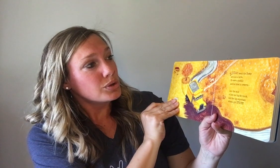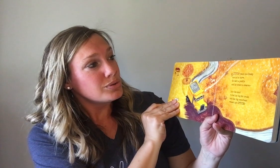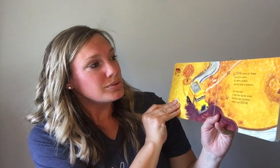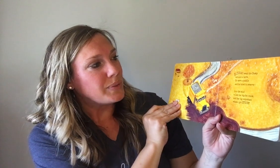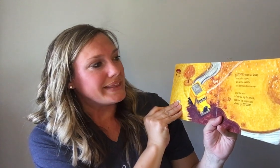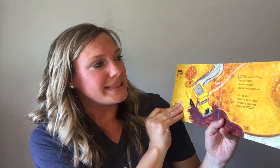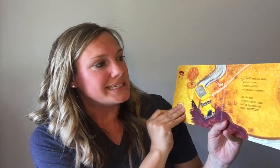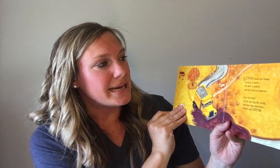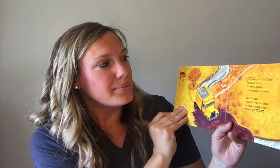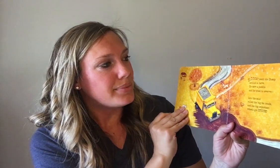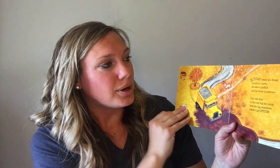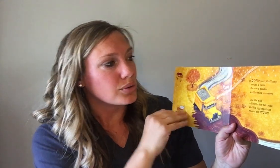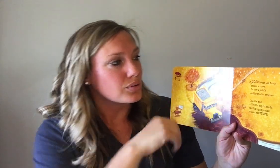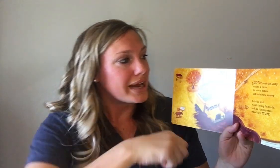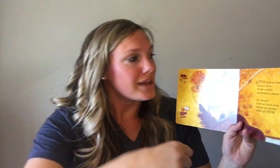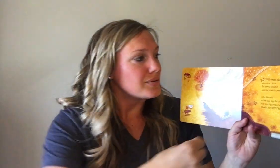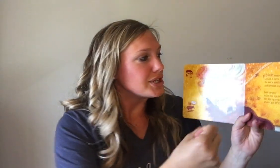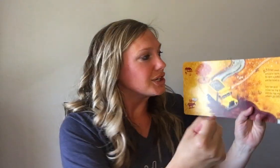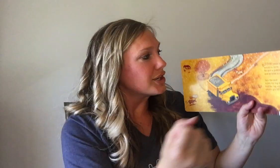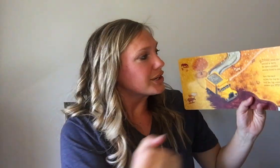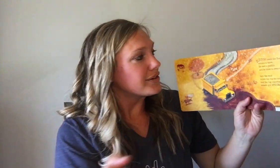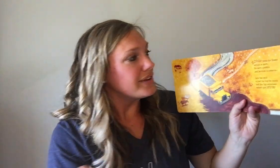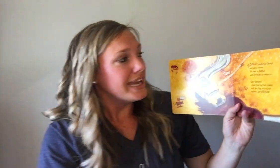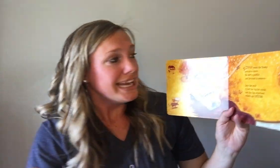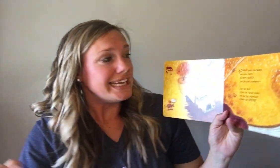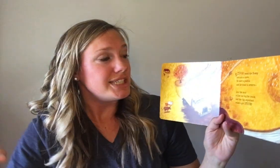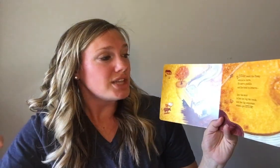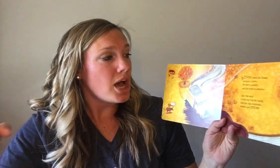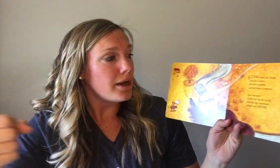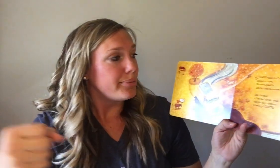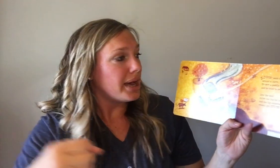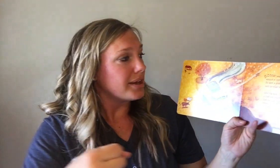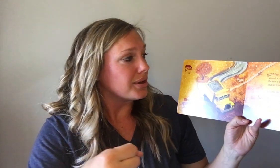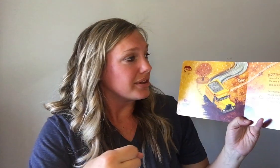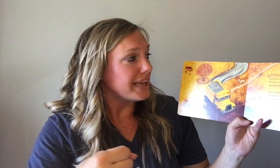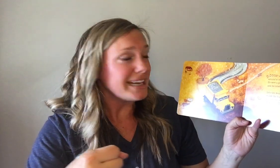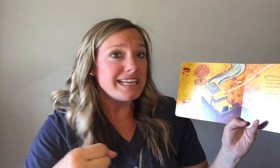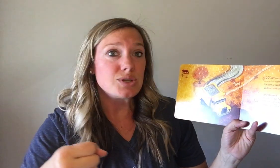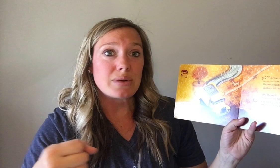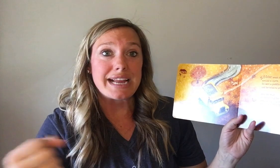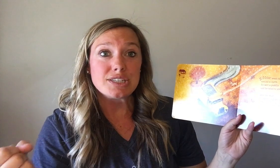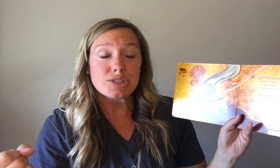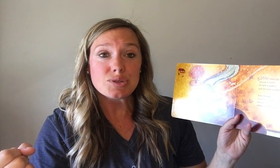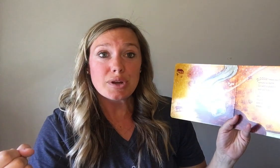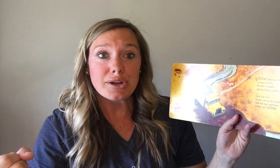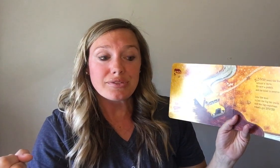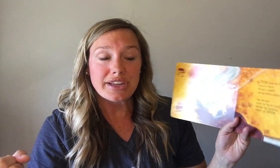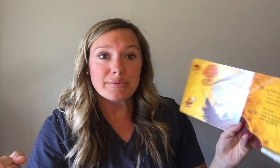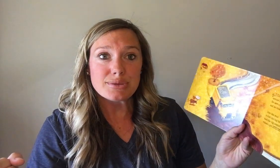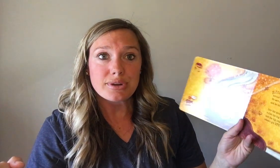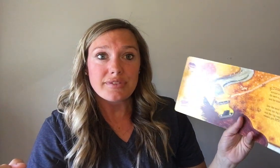Room went the dump around a curve. He saw a puddle and he tried to swerve. Can we swerve our